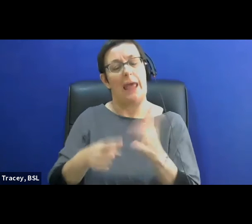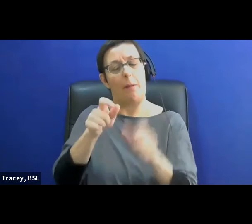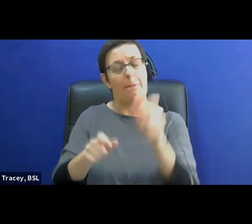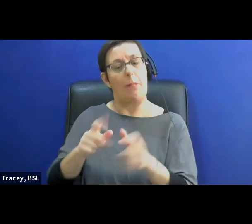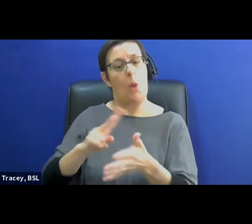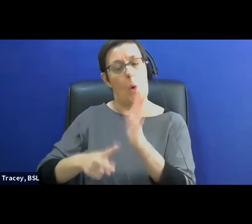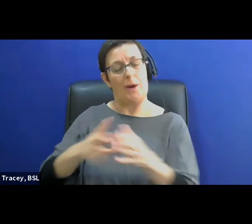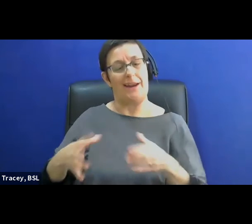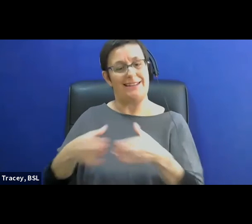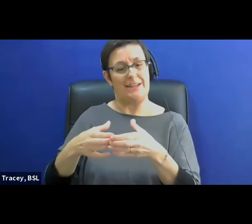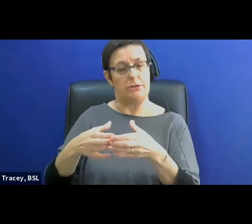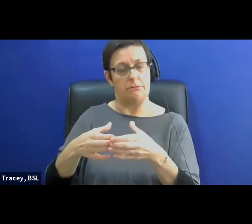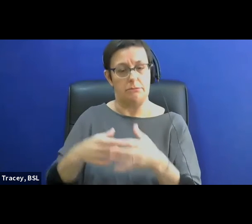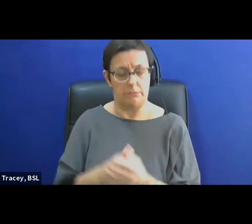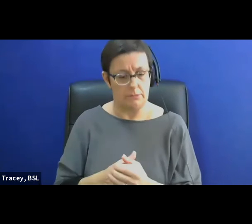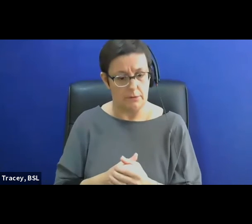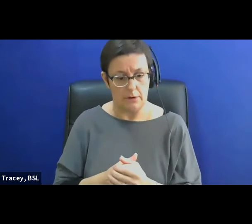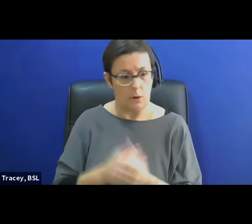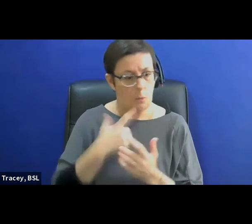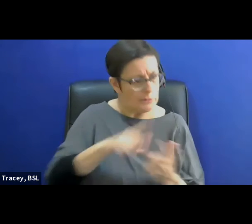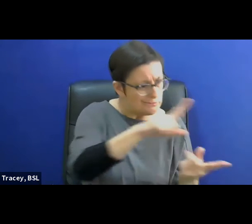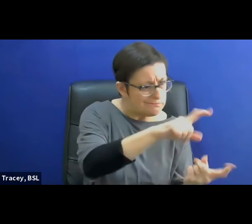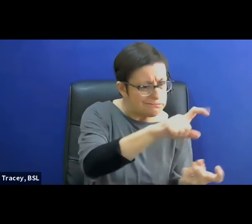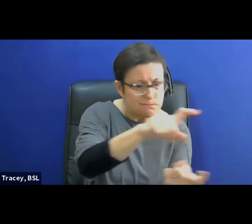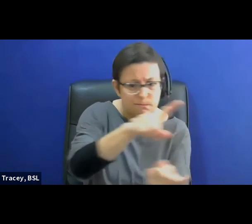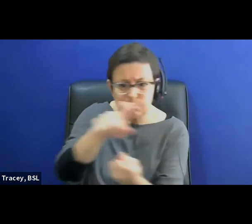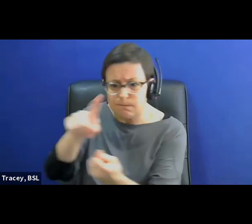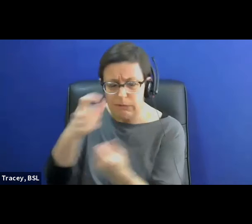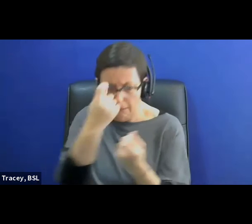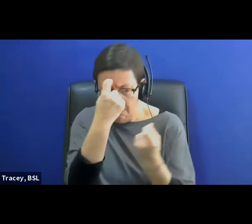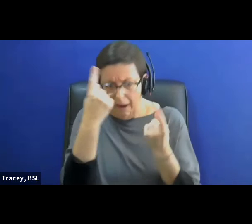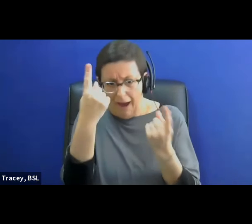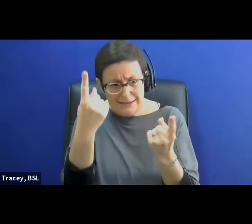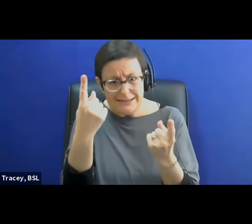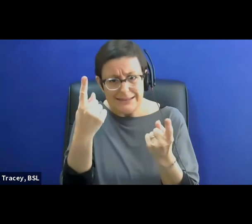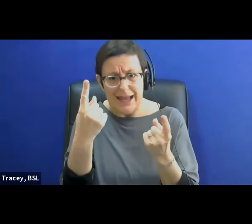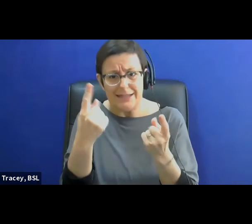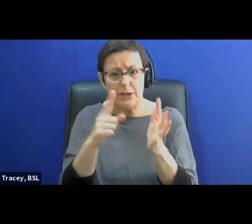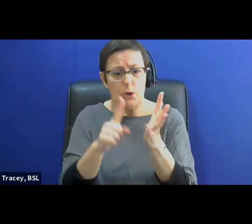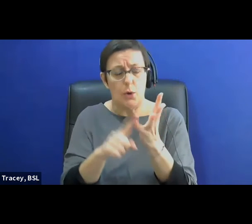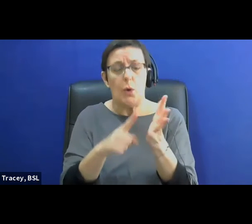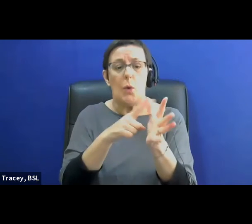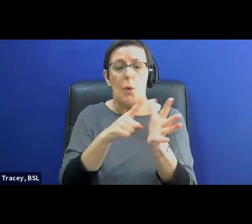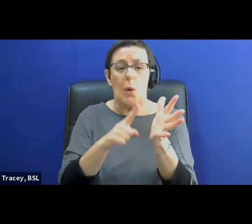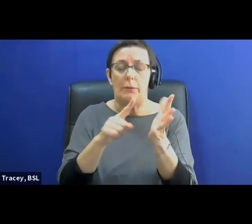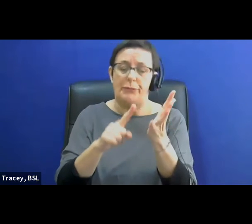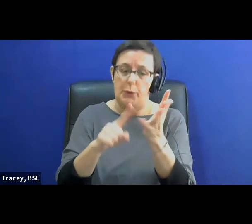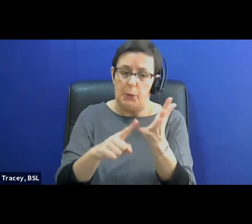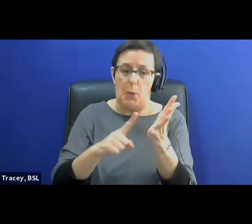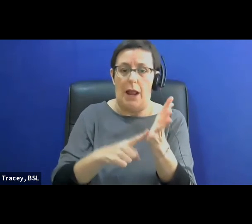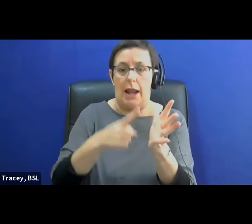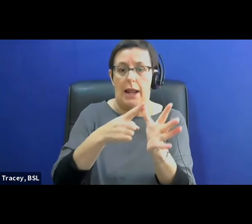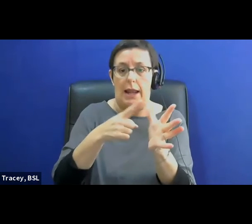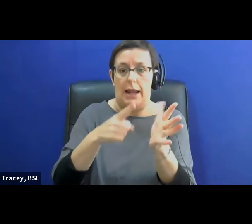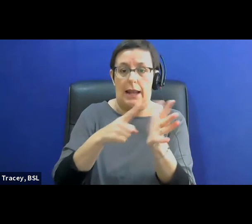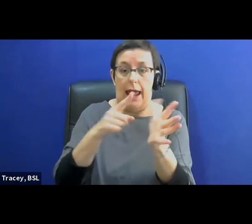to understand the current state of accessibility in the built environment in the capital city of Mongolia, Ulaanbaatar, including what barriers